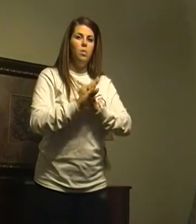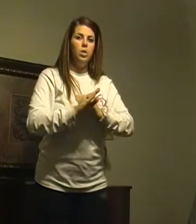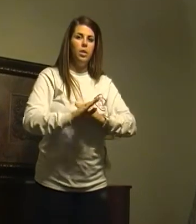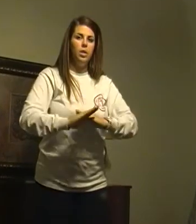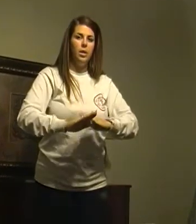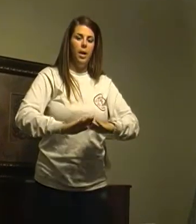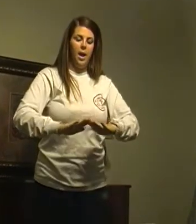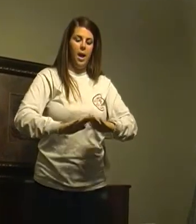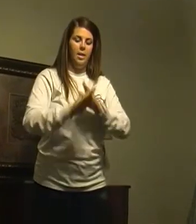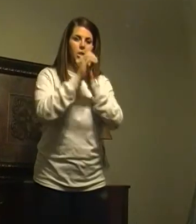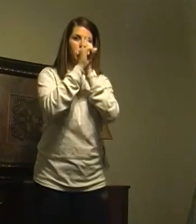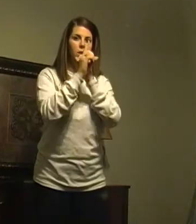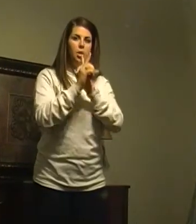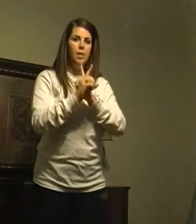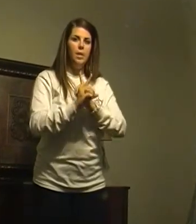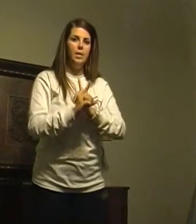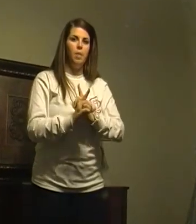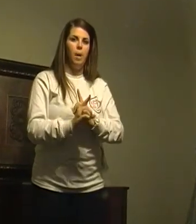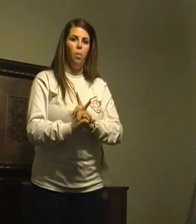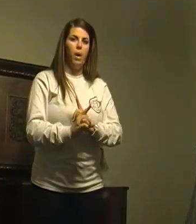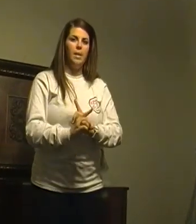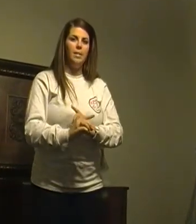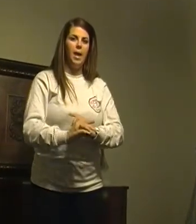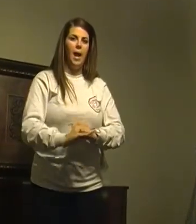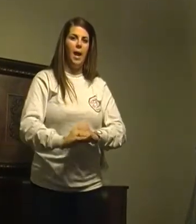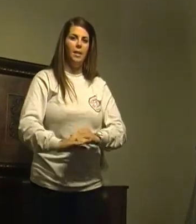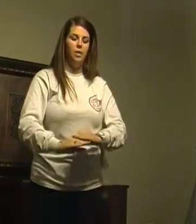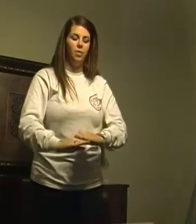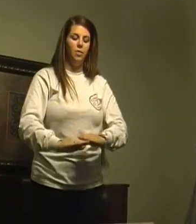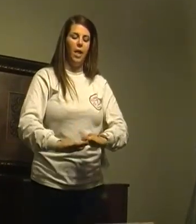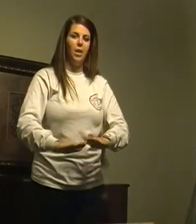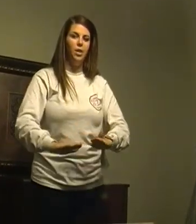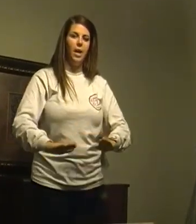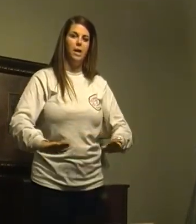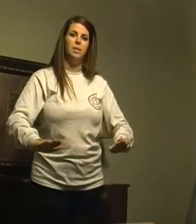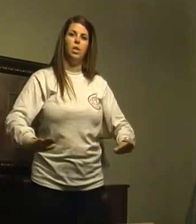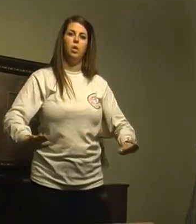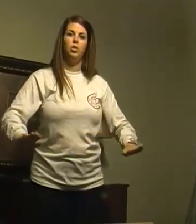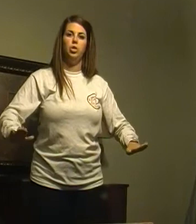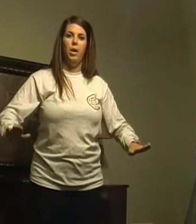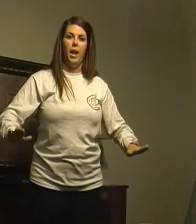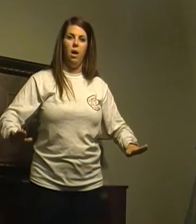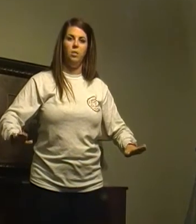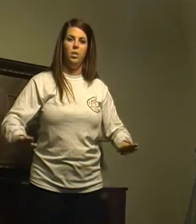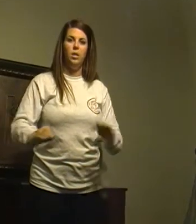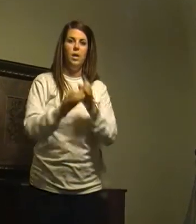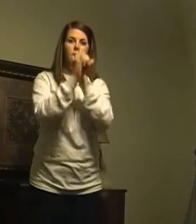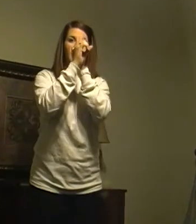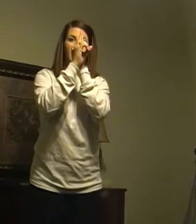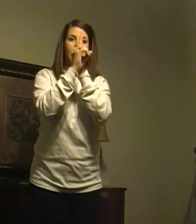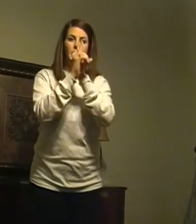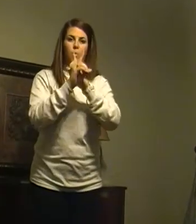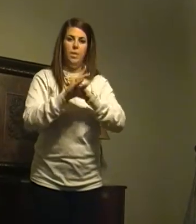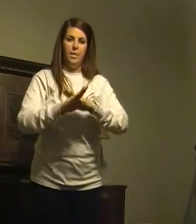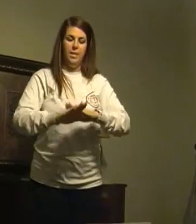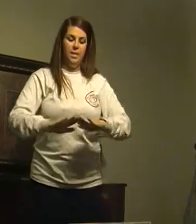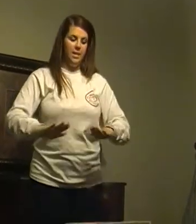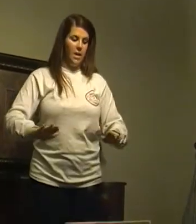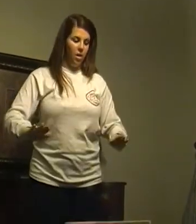out, and as soon as you get to about waist height, you flatten your hands and go straight out. It was